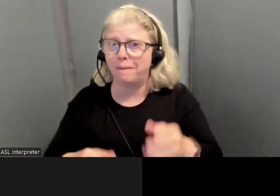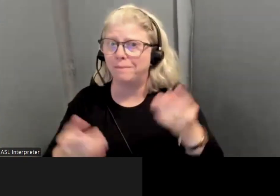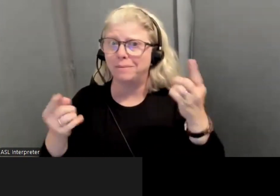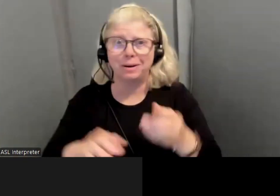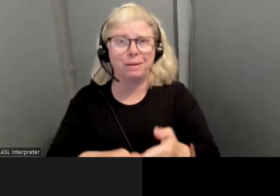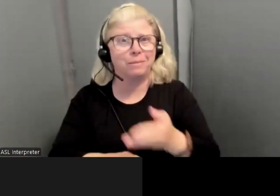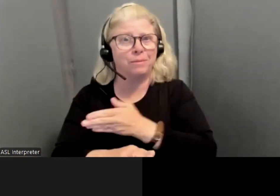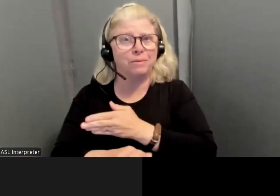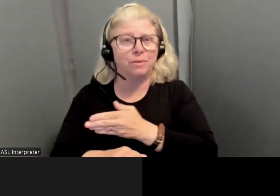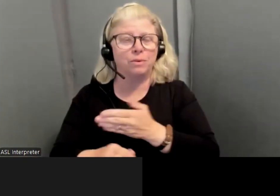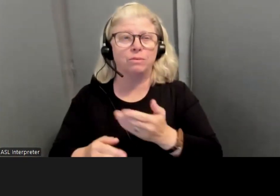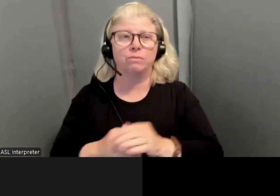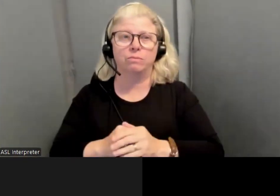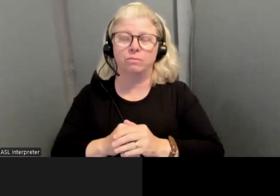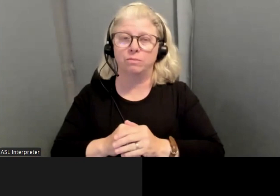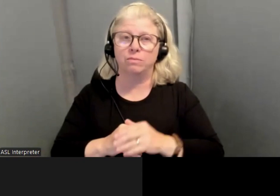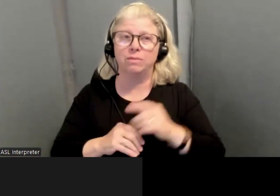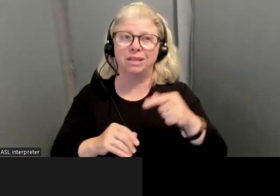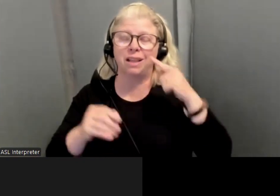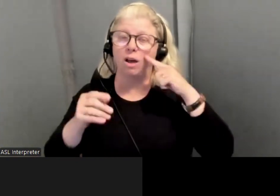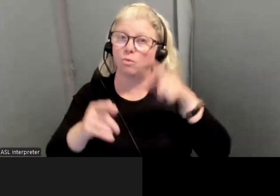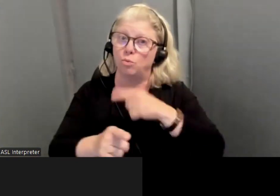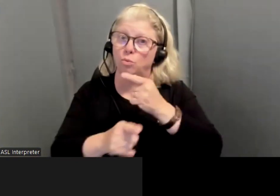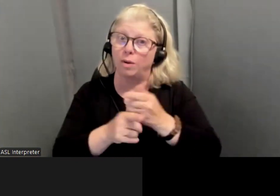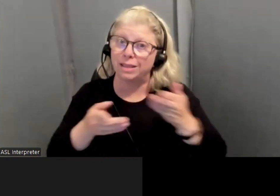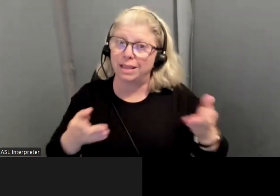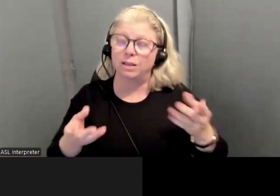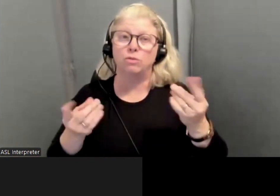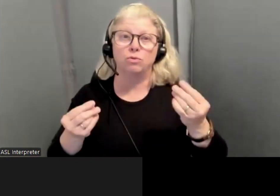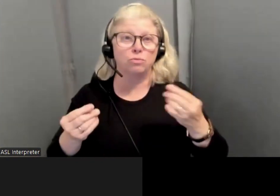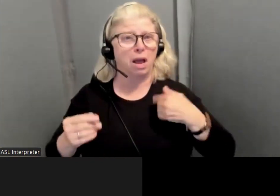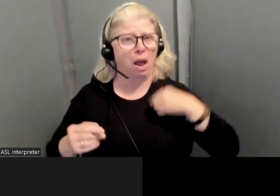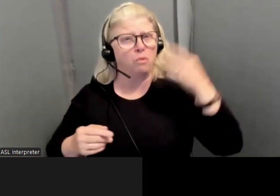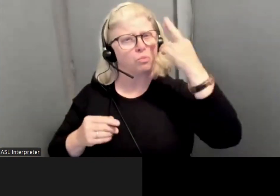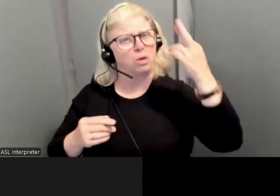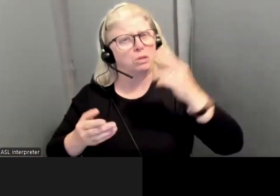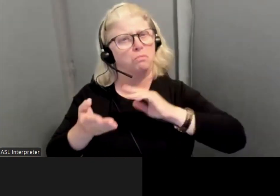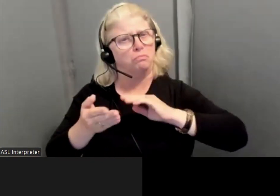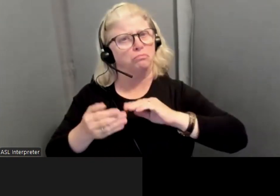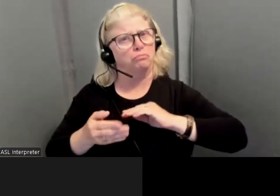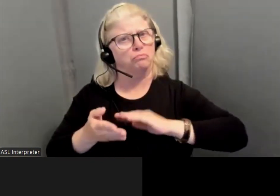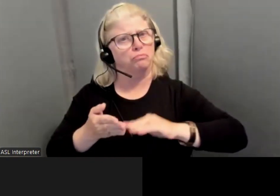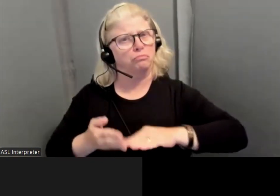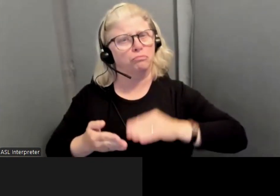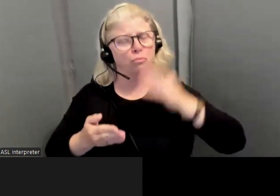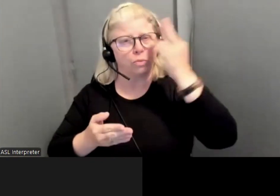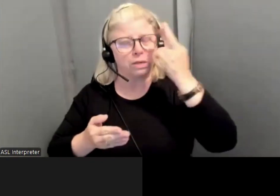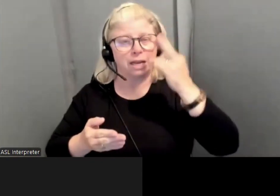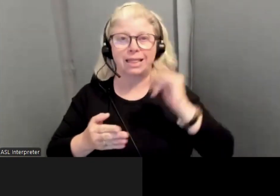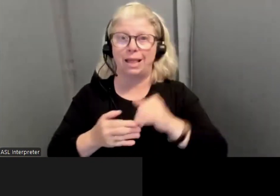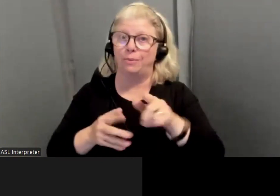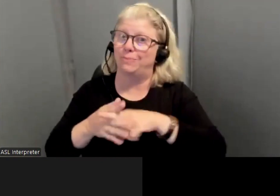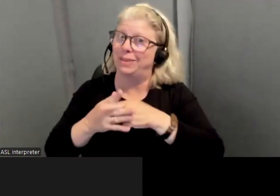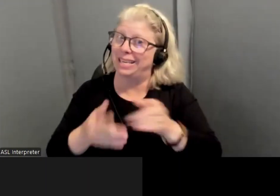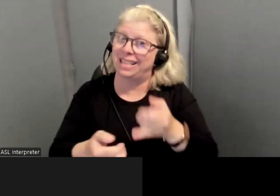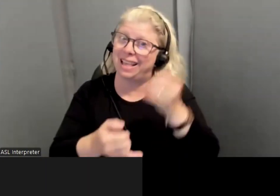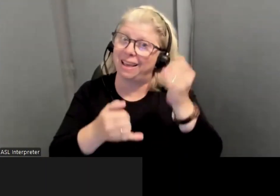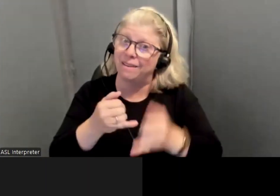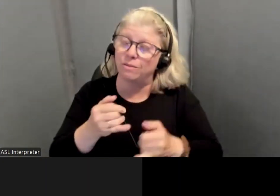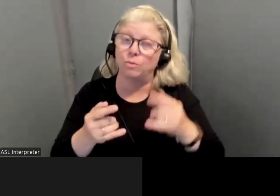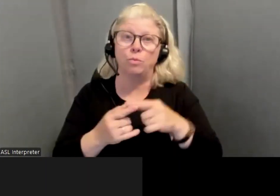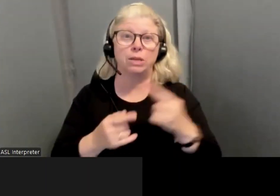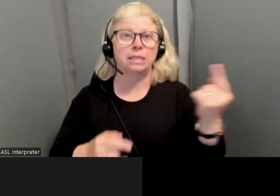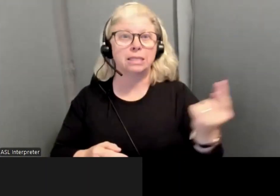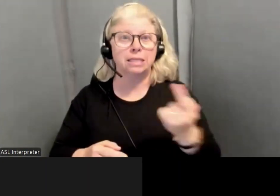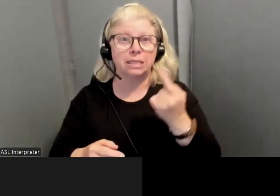right? And he thought this was the right thing to do. He had his own rationalizations. That was the beginning of the end, because once